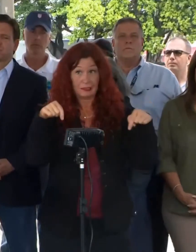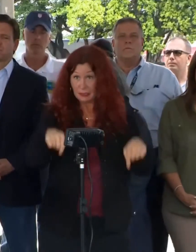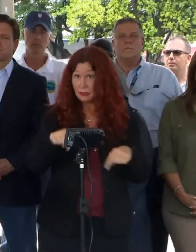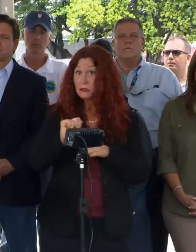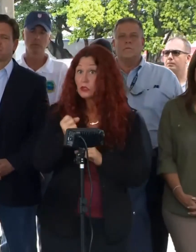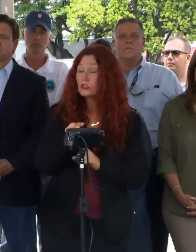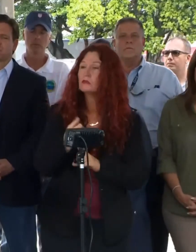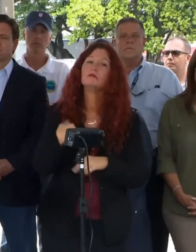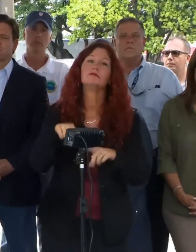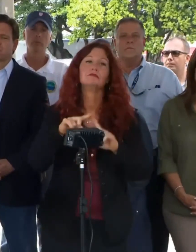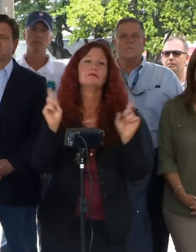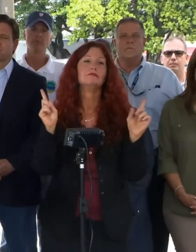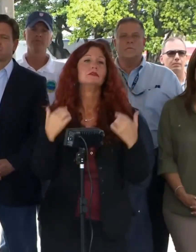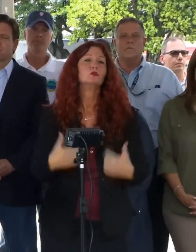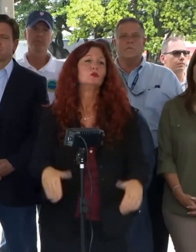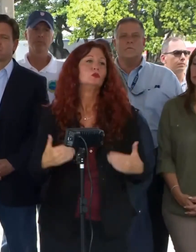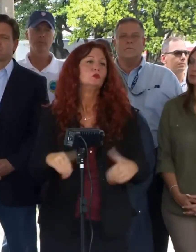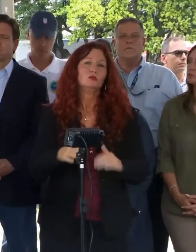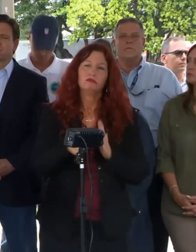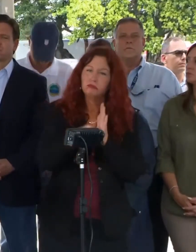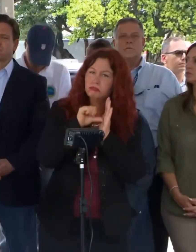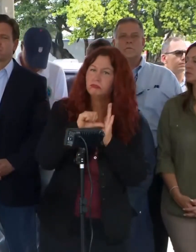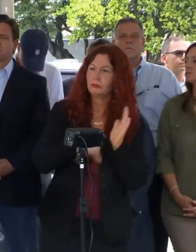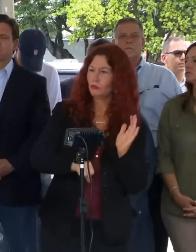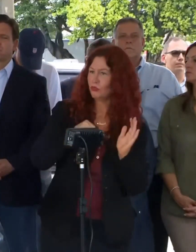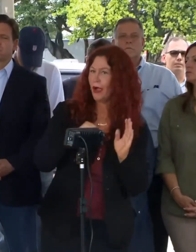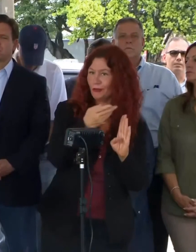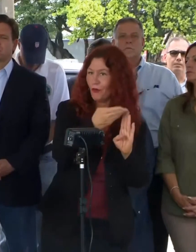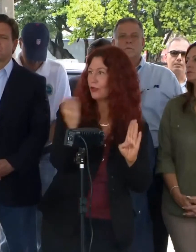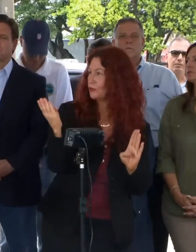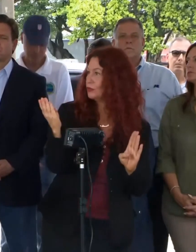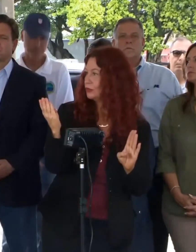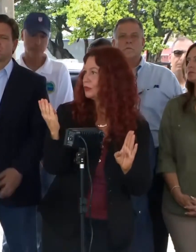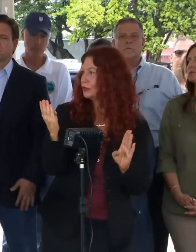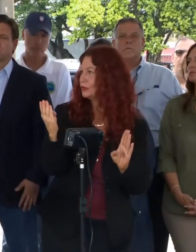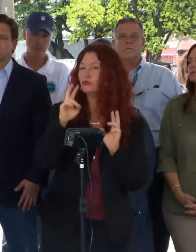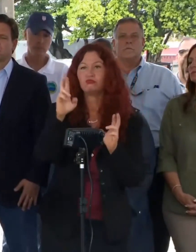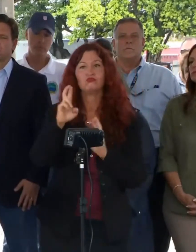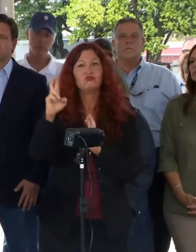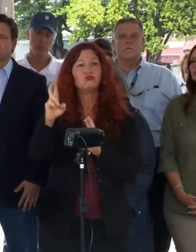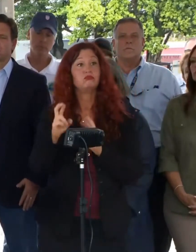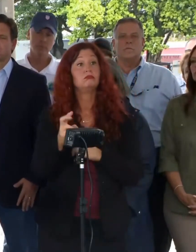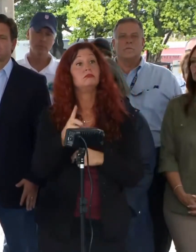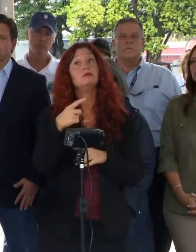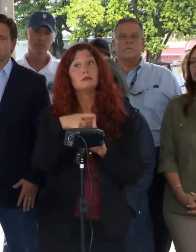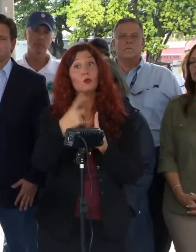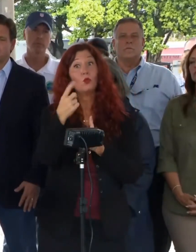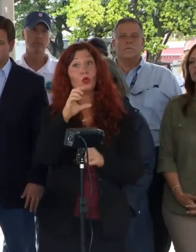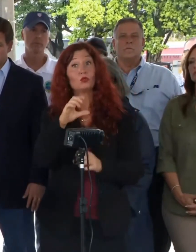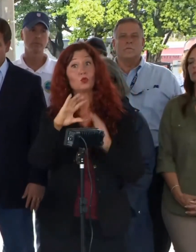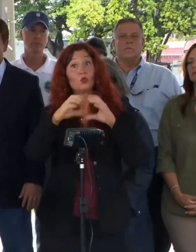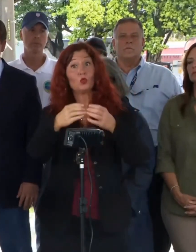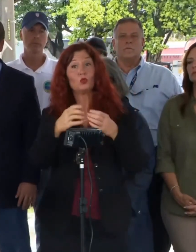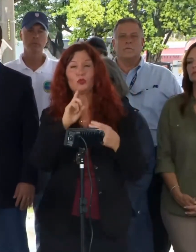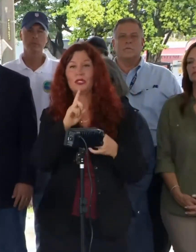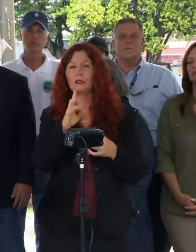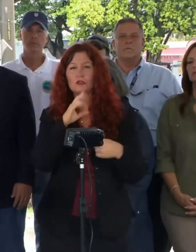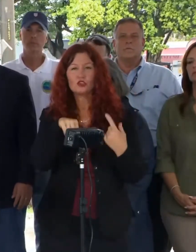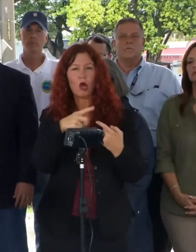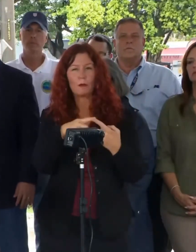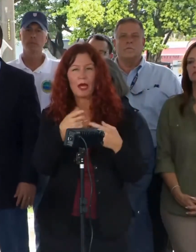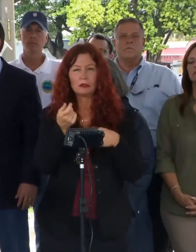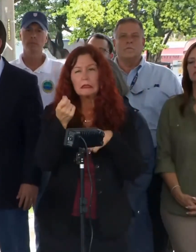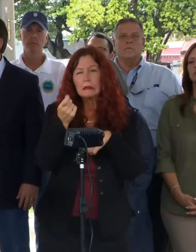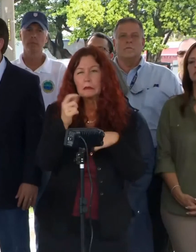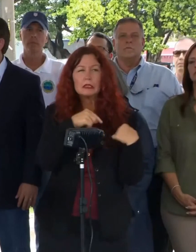all have stated, and one of them that we haven't mentioned too much, group that is the police. I really want to